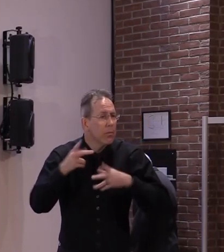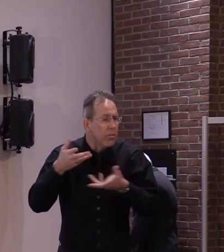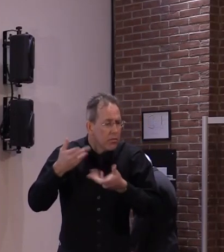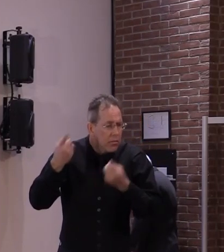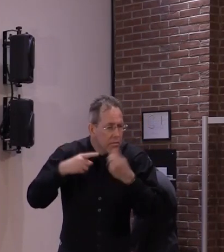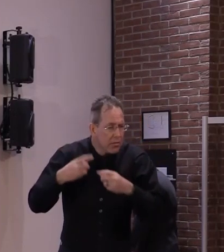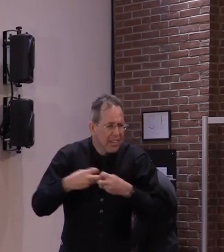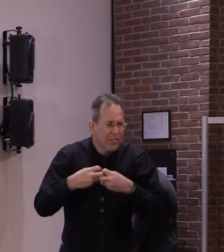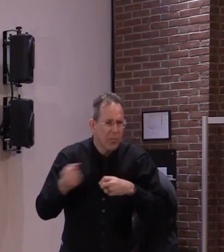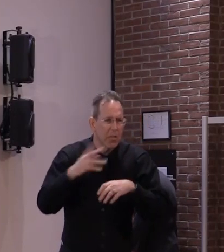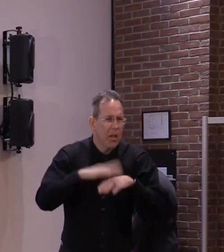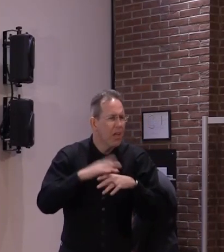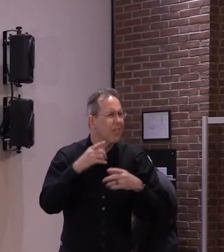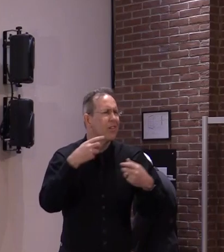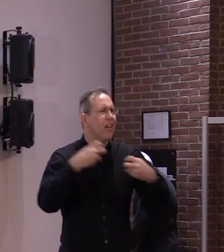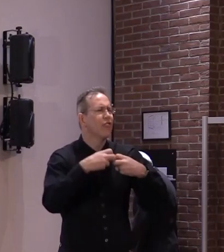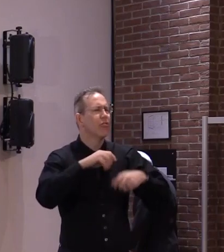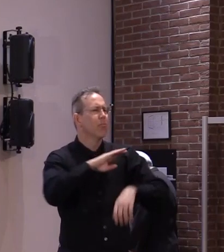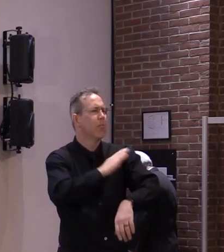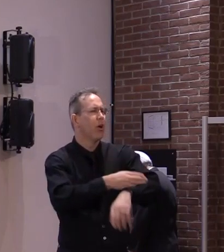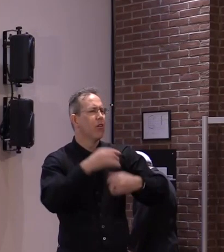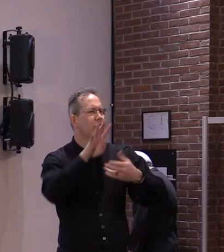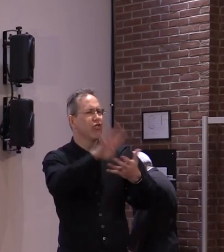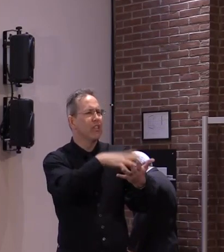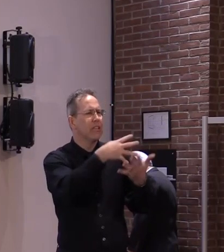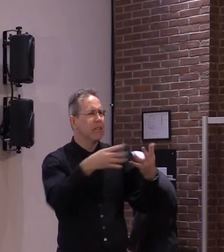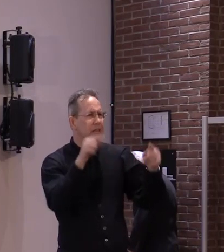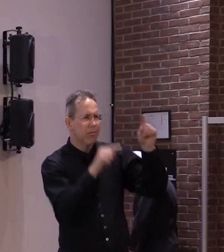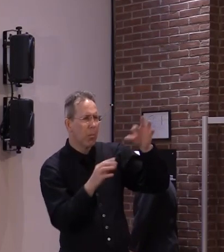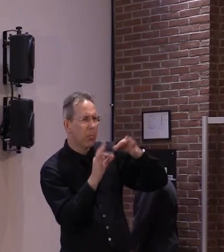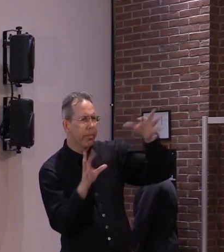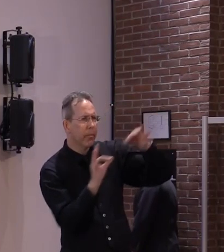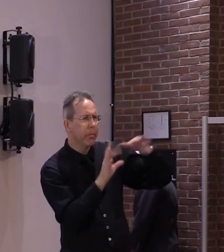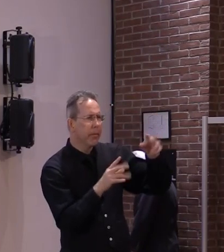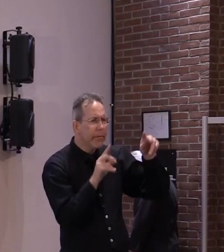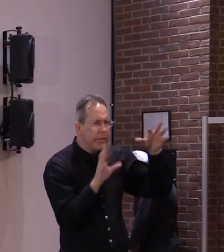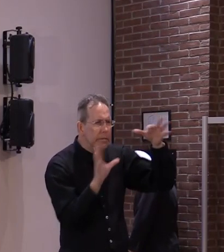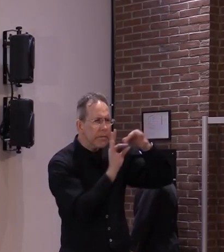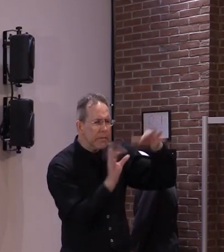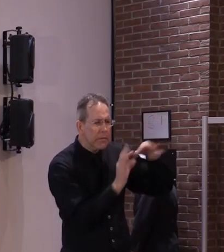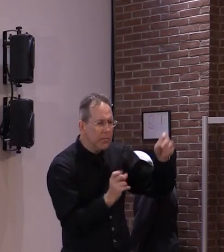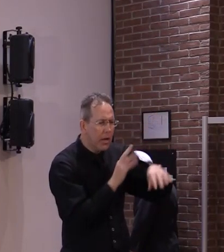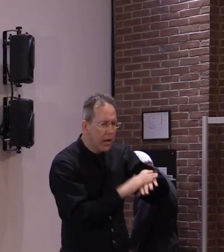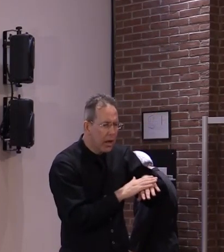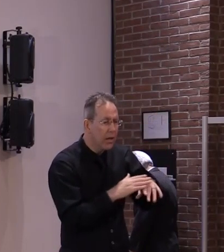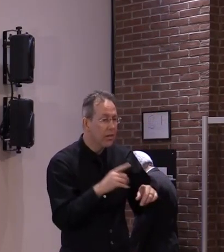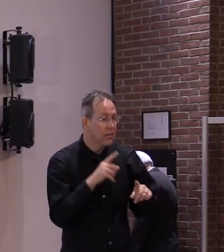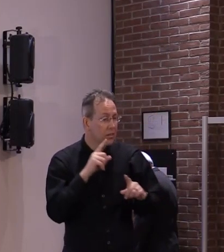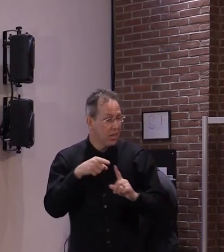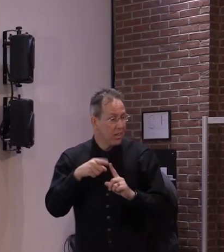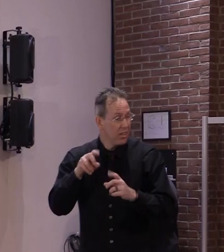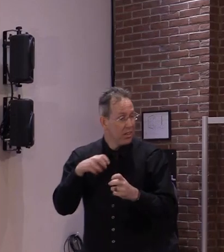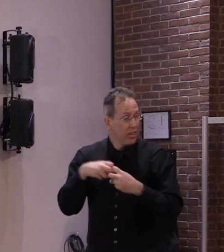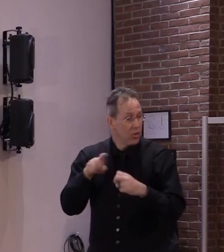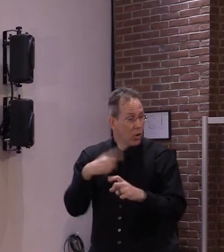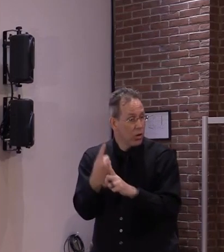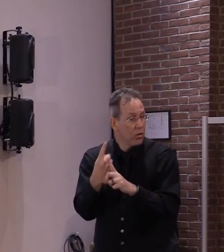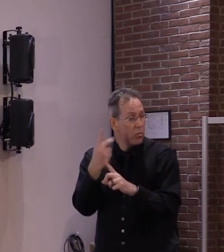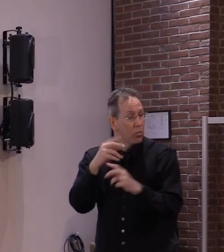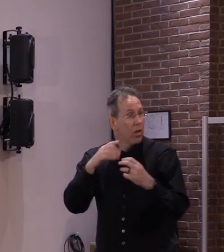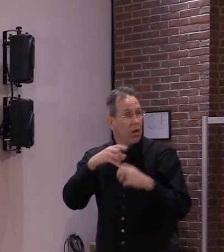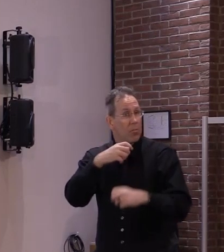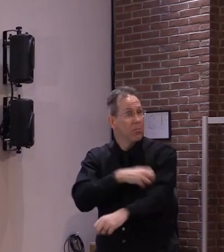just count on one source. We want to make sure that we have a substantial amount of power coming in from Canada